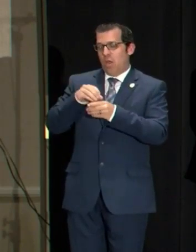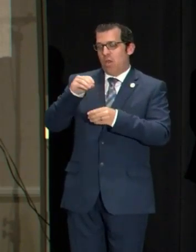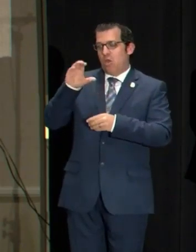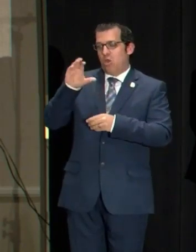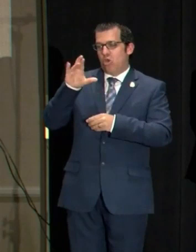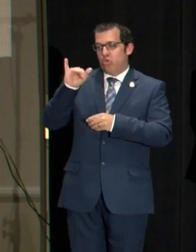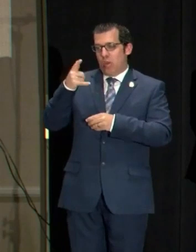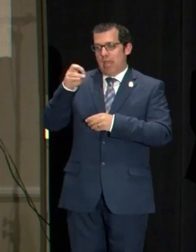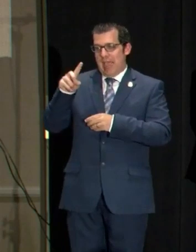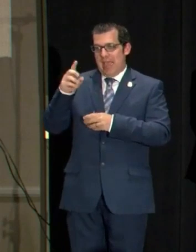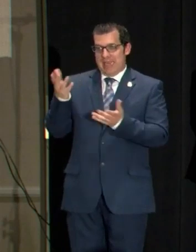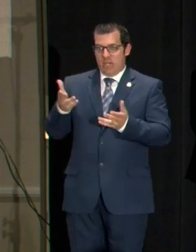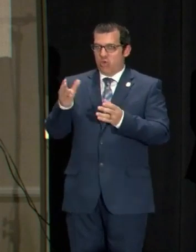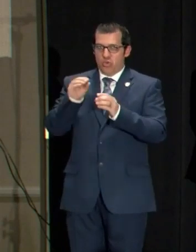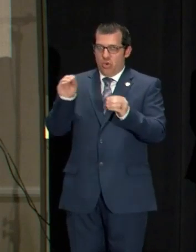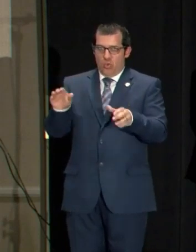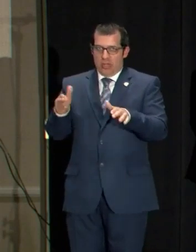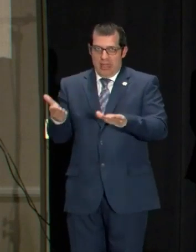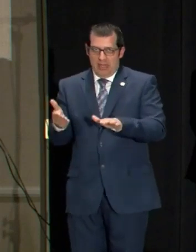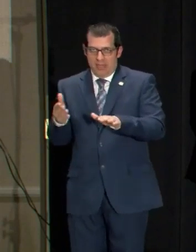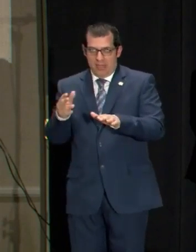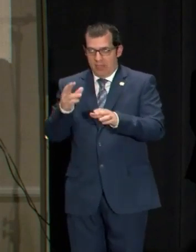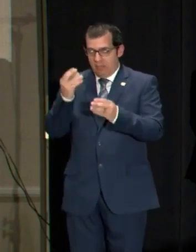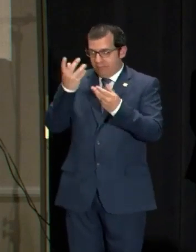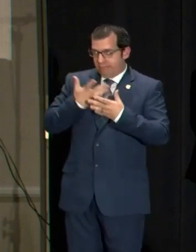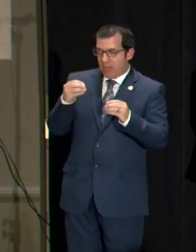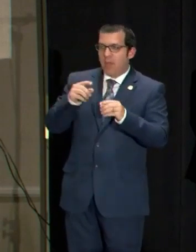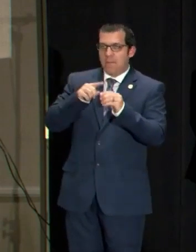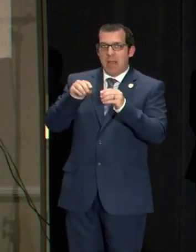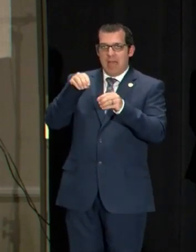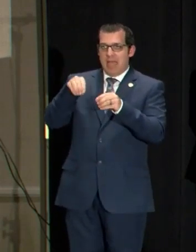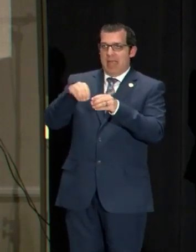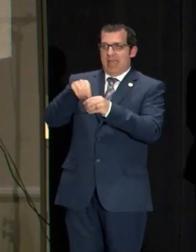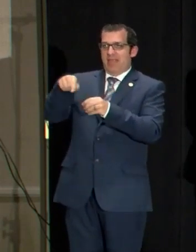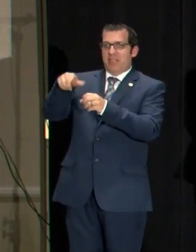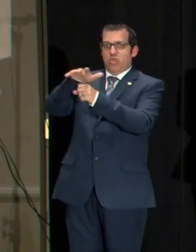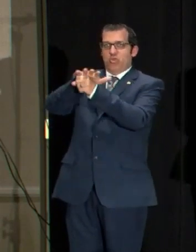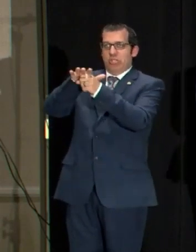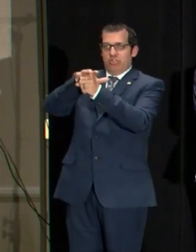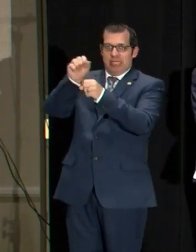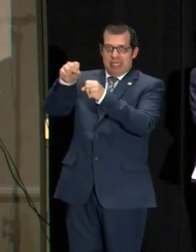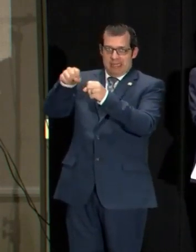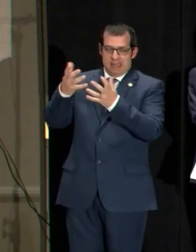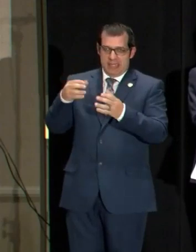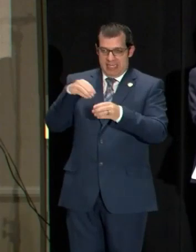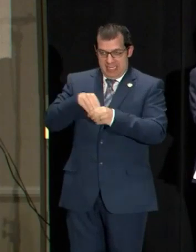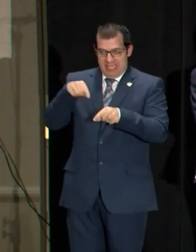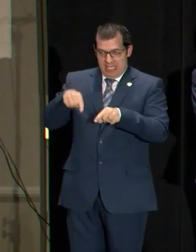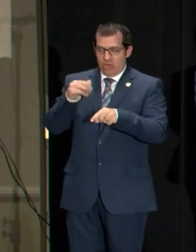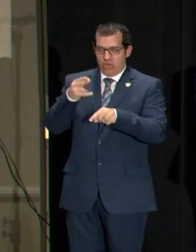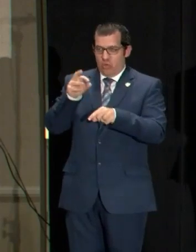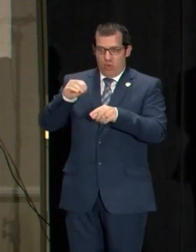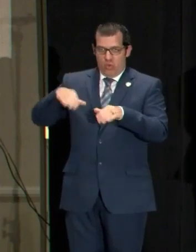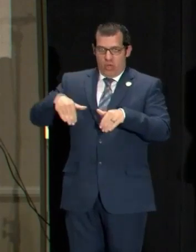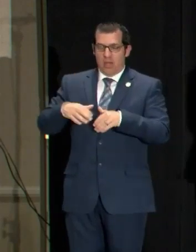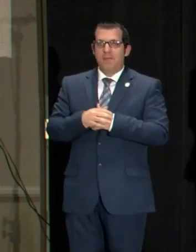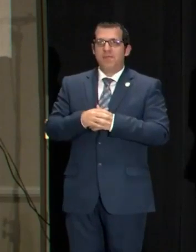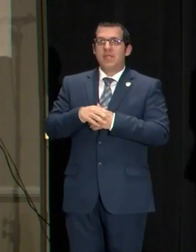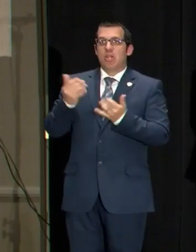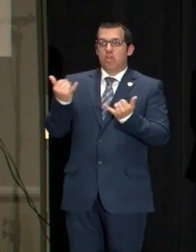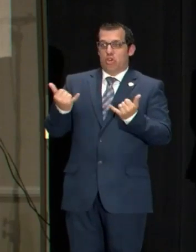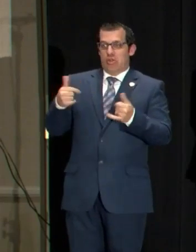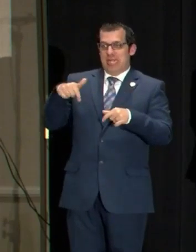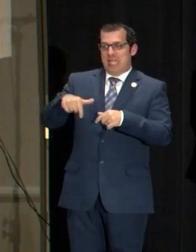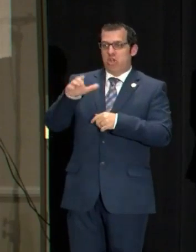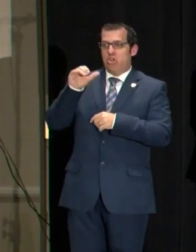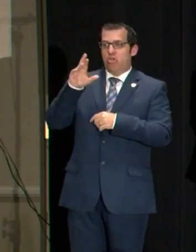received reports of any deaths, although there have been deaths within the region. Currently, we have 50 active cases